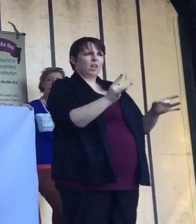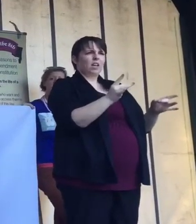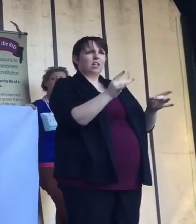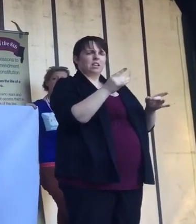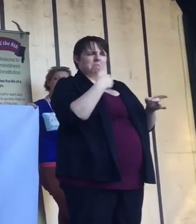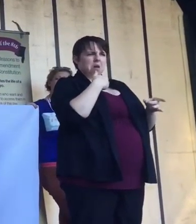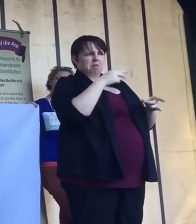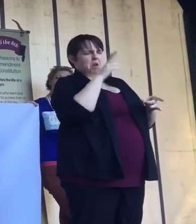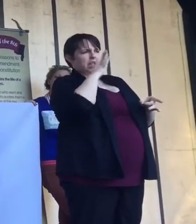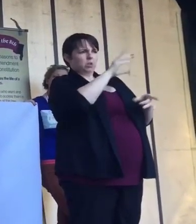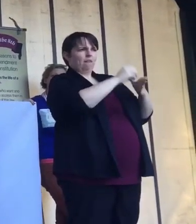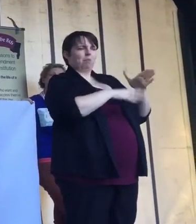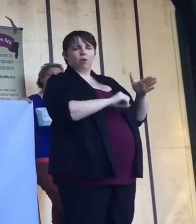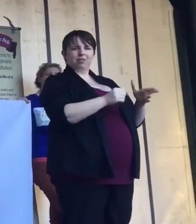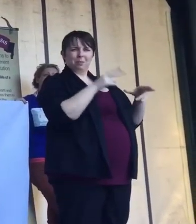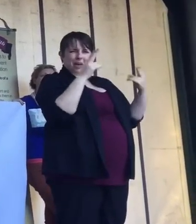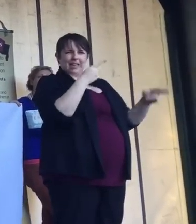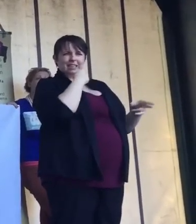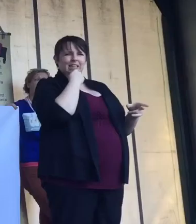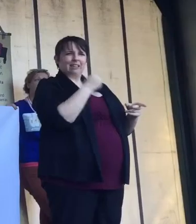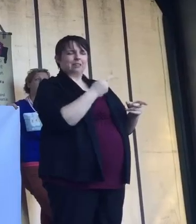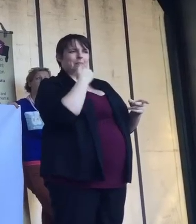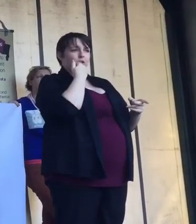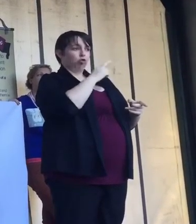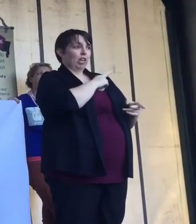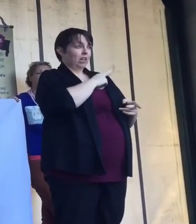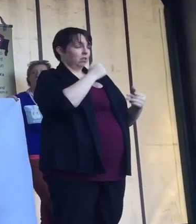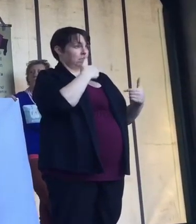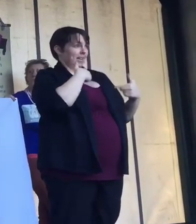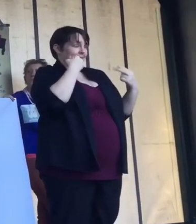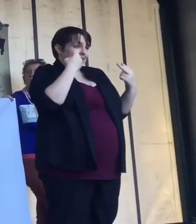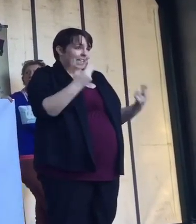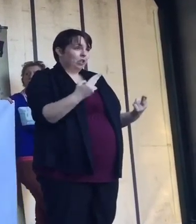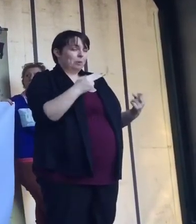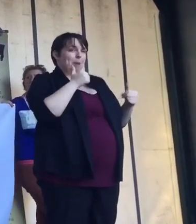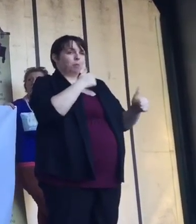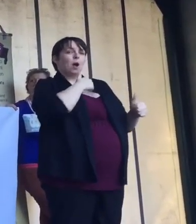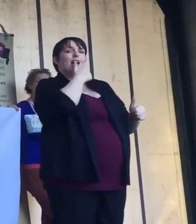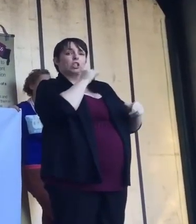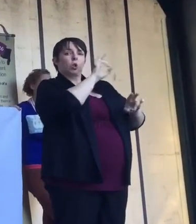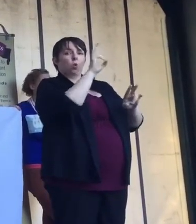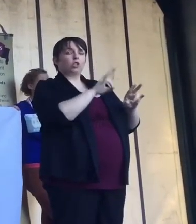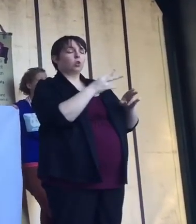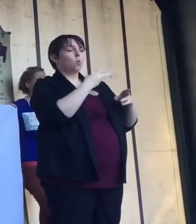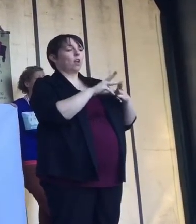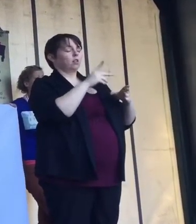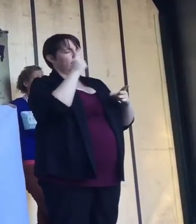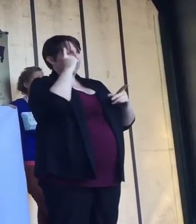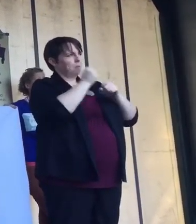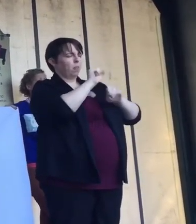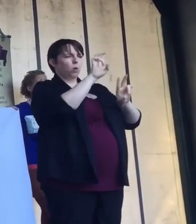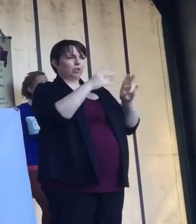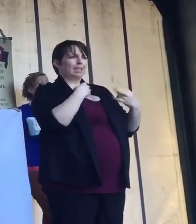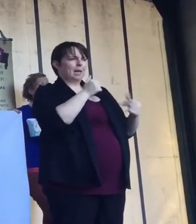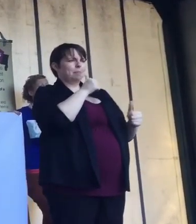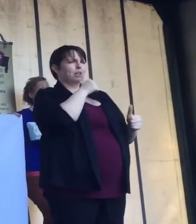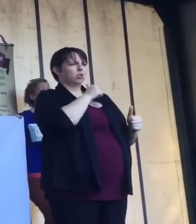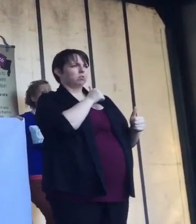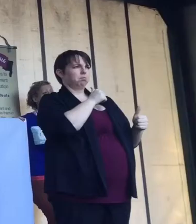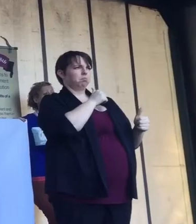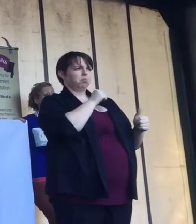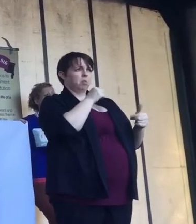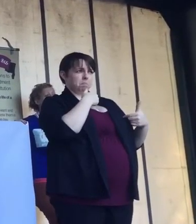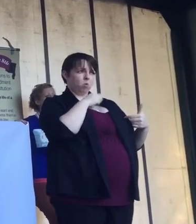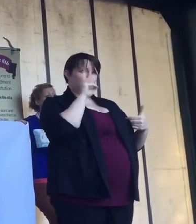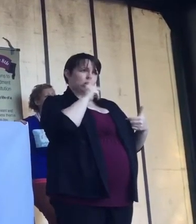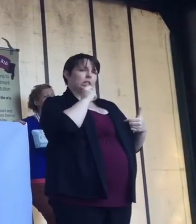an abortion? Because that's, in actual fact, what we all need to answer when we are addressing this question. Because you